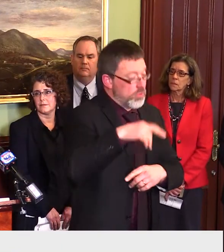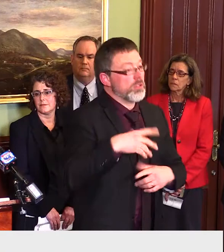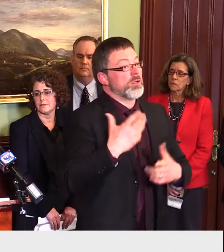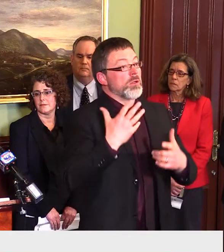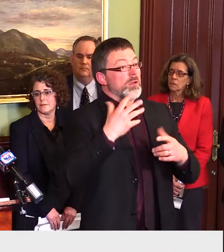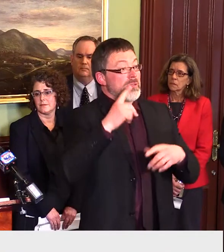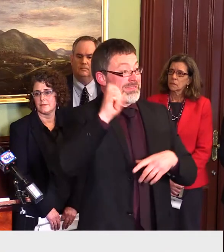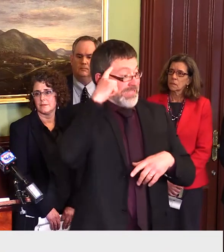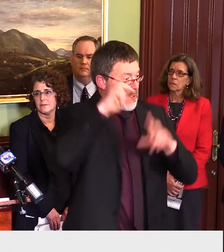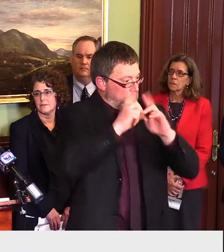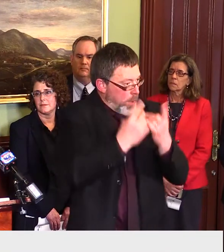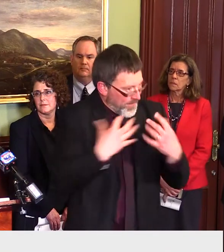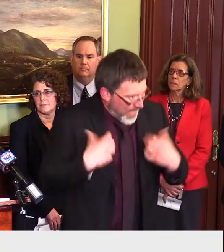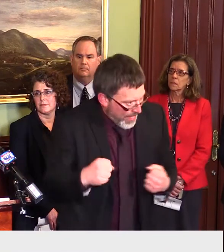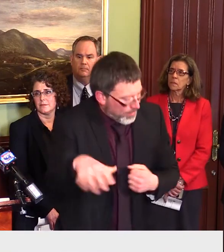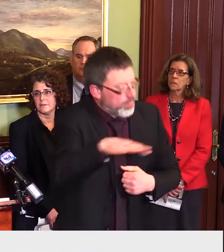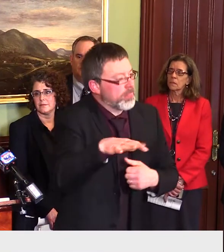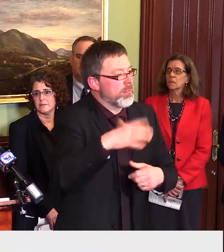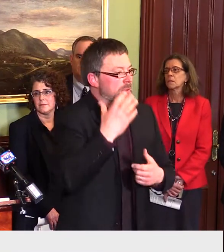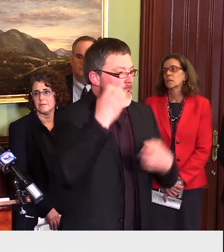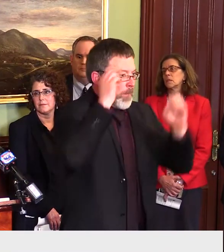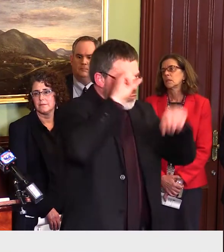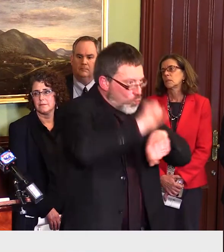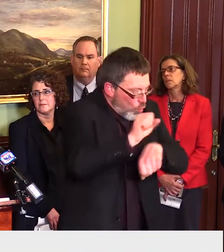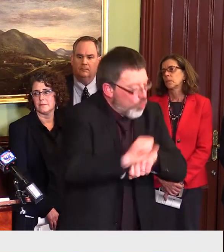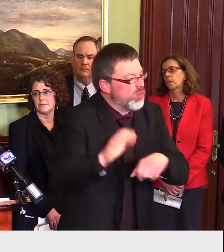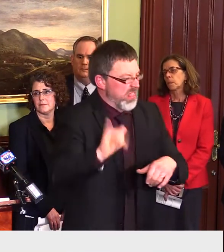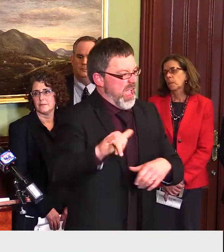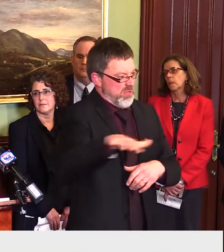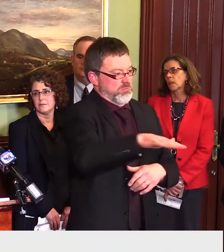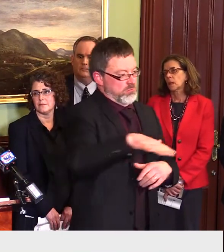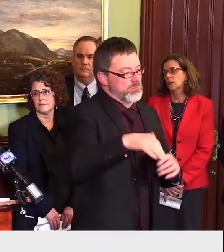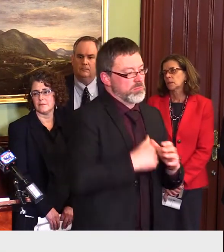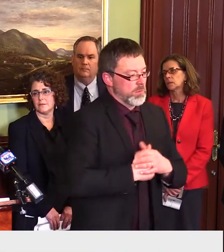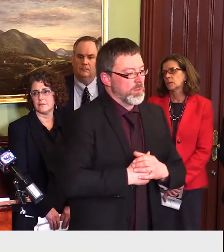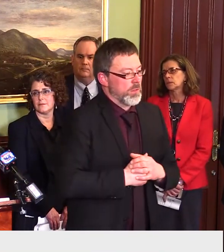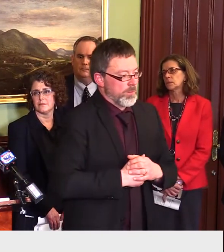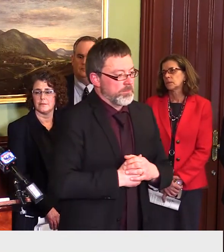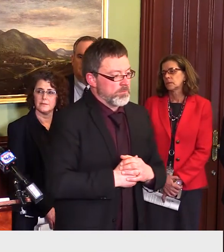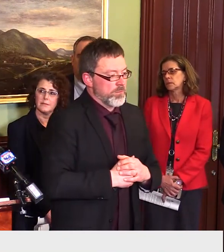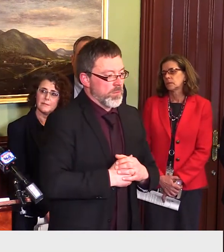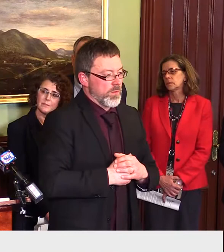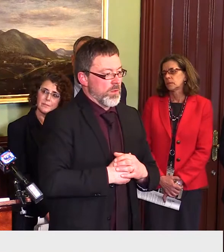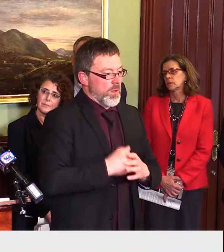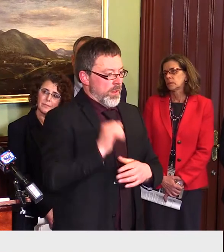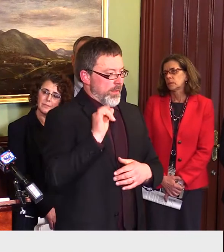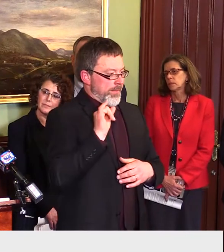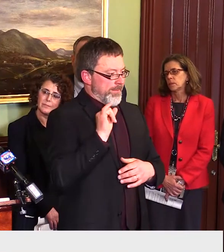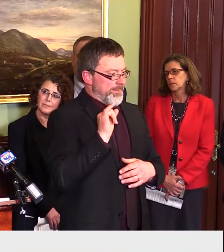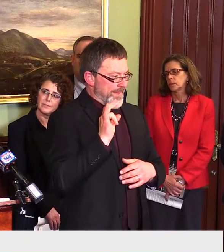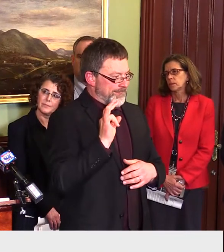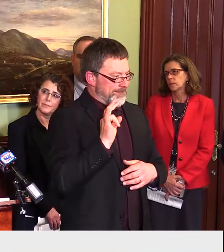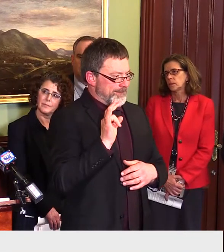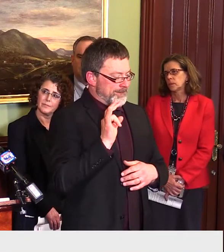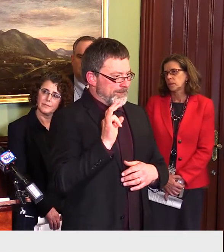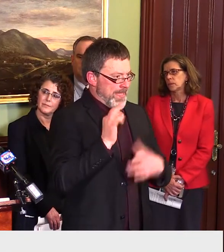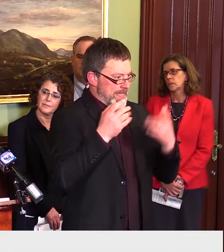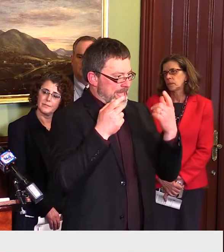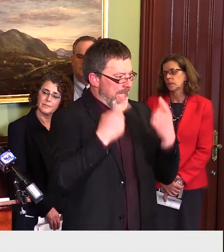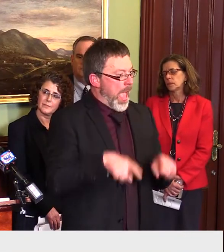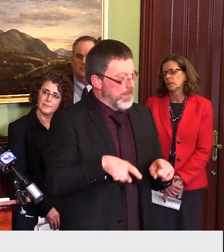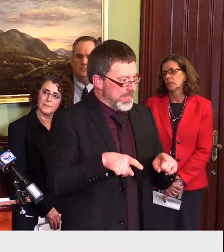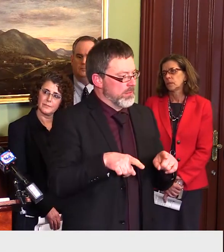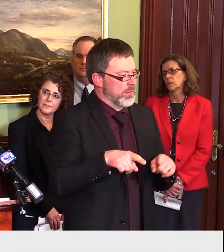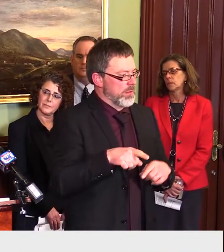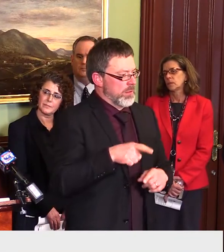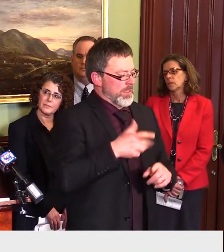to do so. And we've avoided testing people who do not have COVID-19 symptoms.